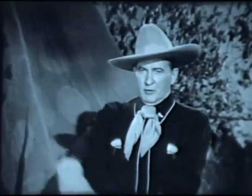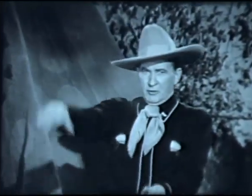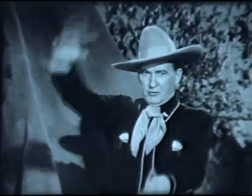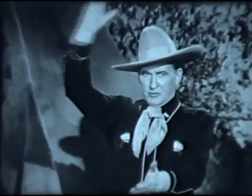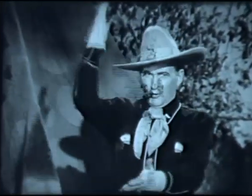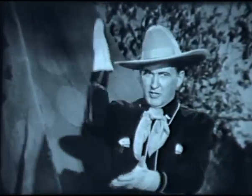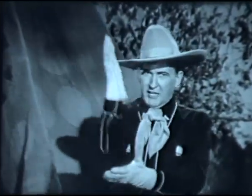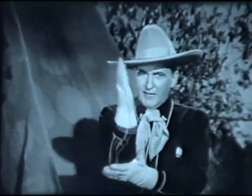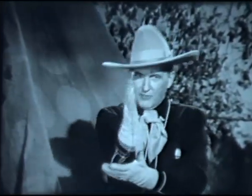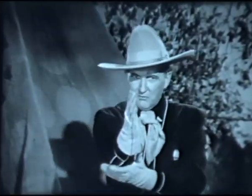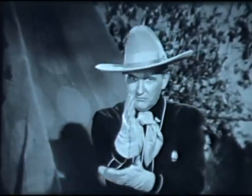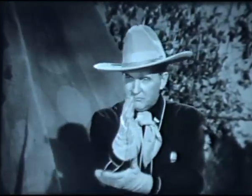So he gave them